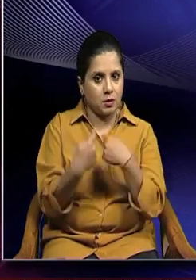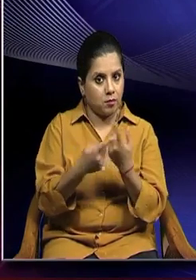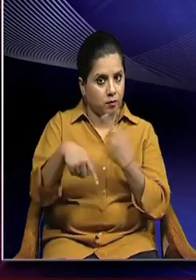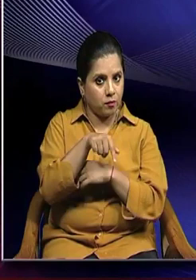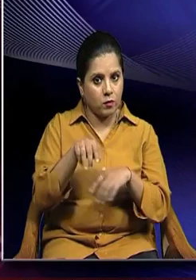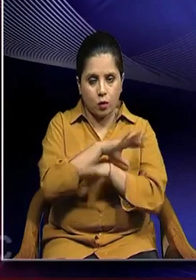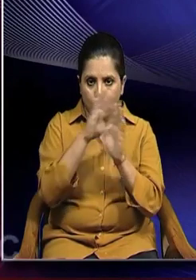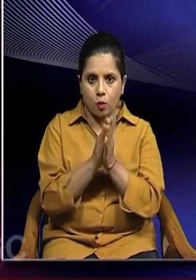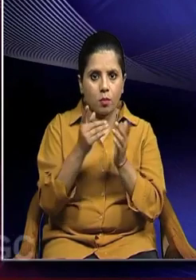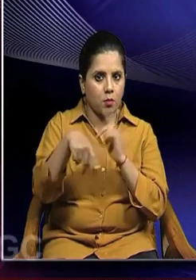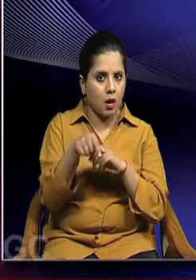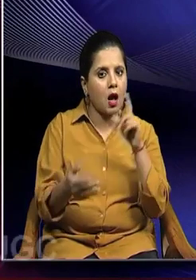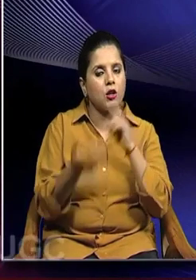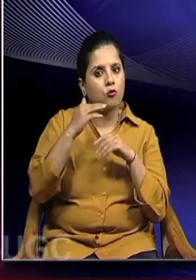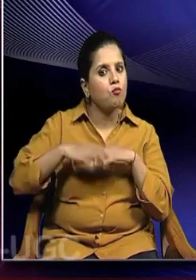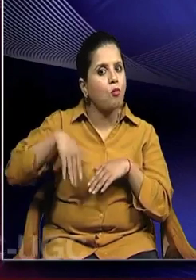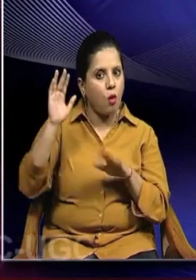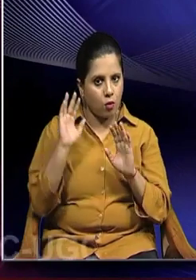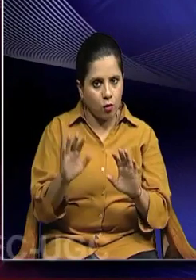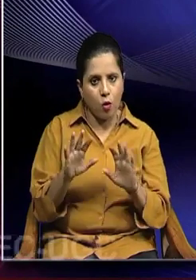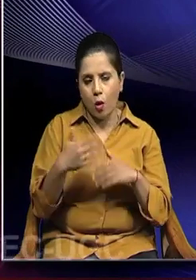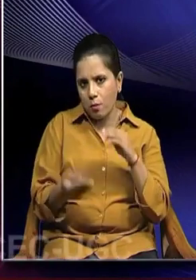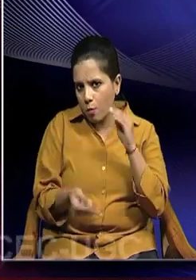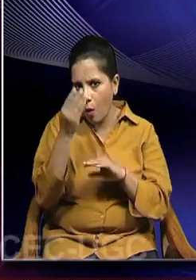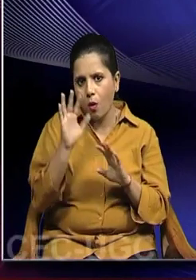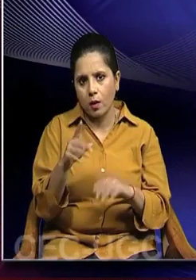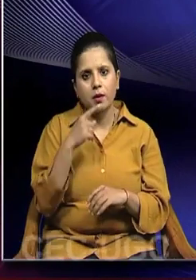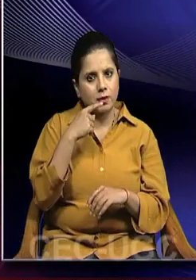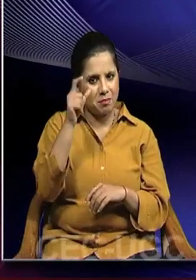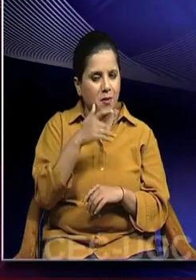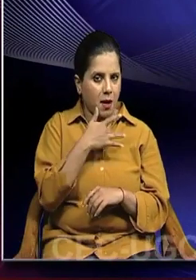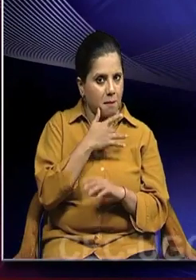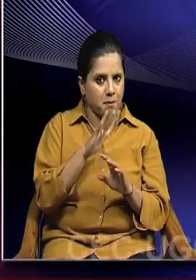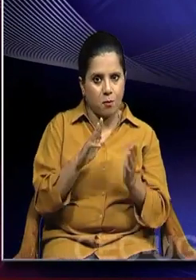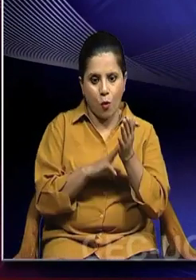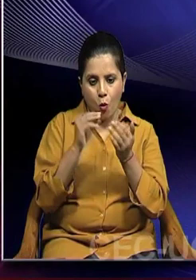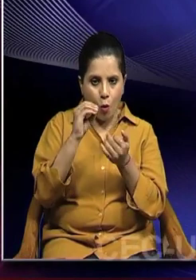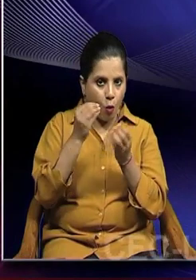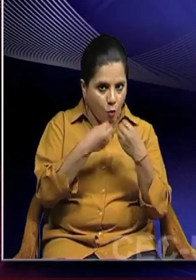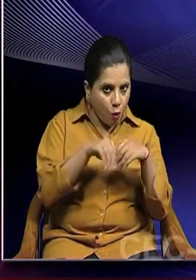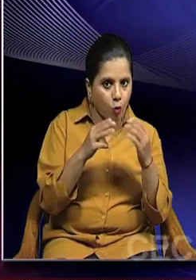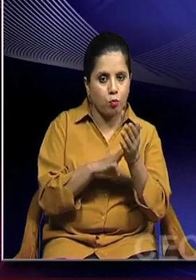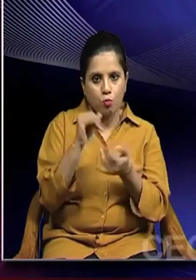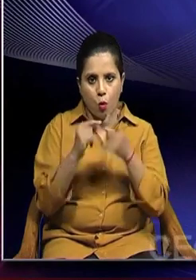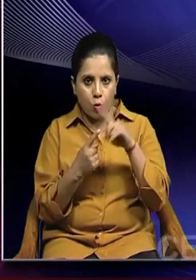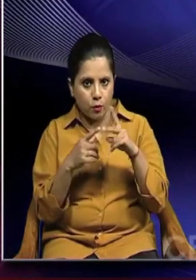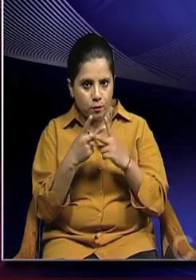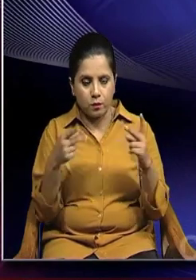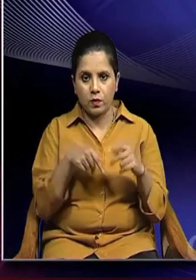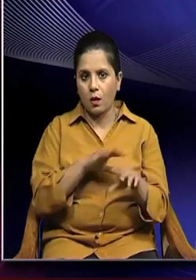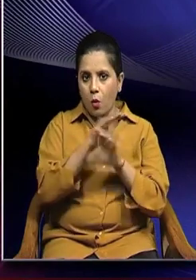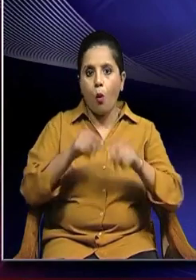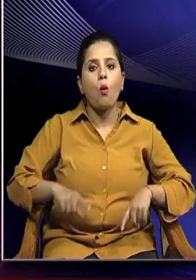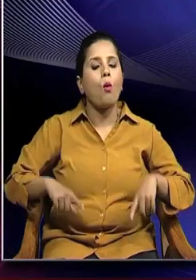Together everyone achieves more, or the most, people say. So all life forms, they